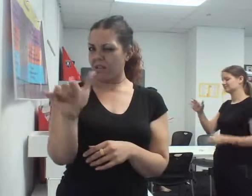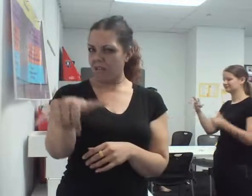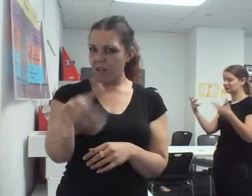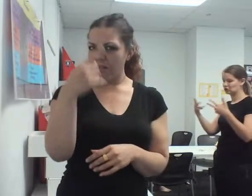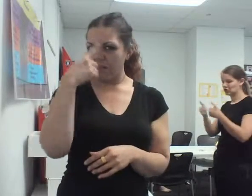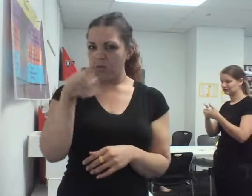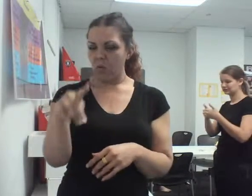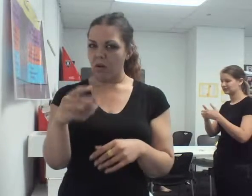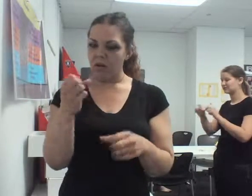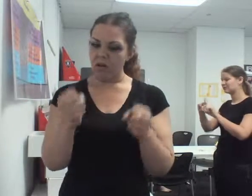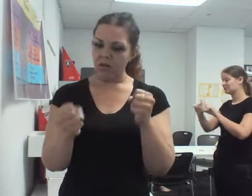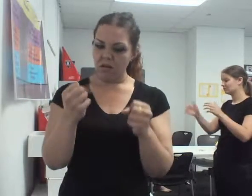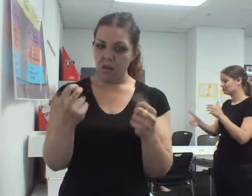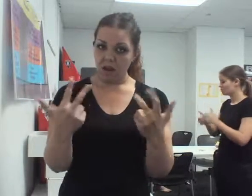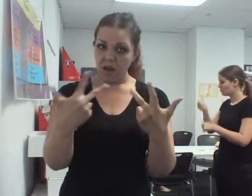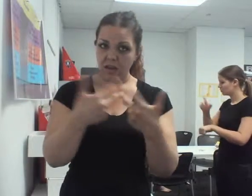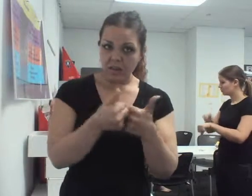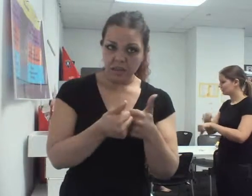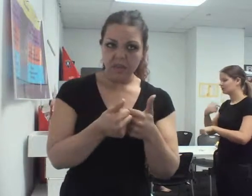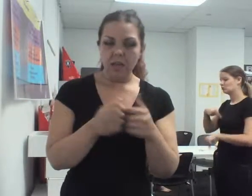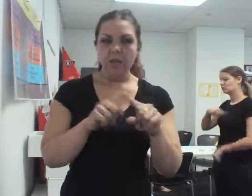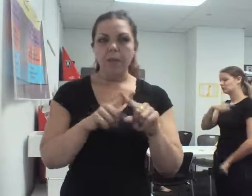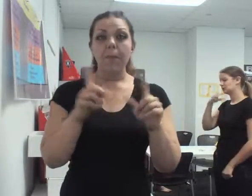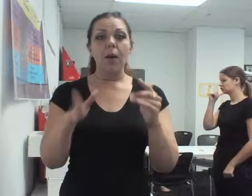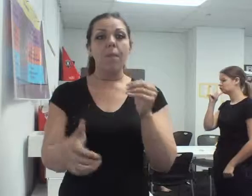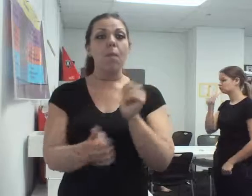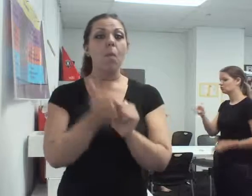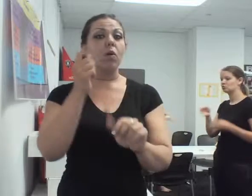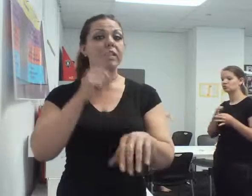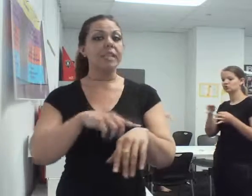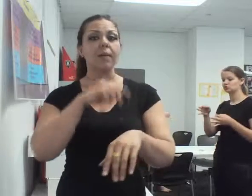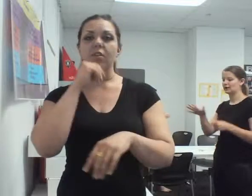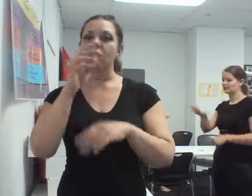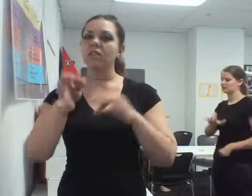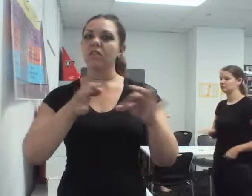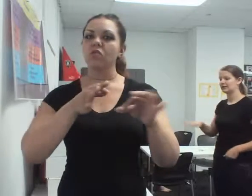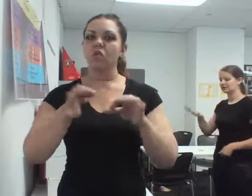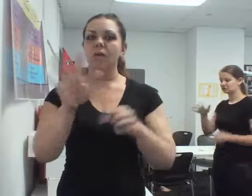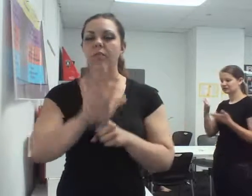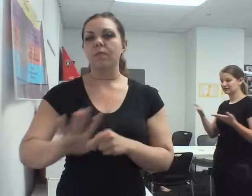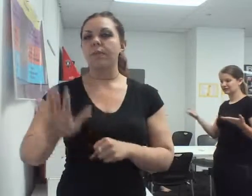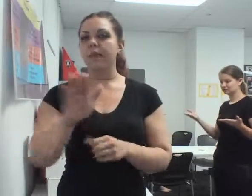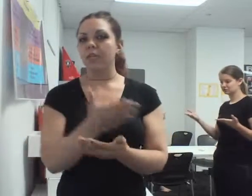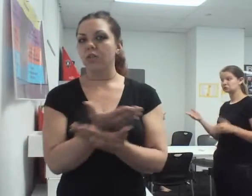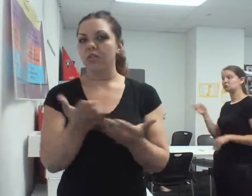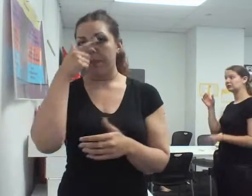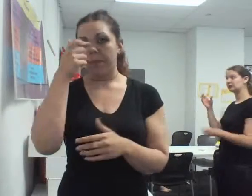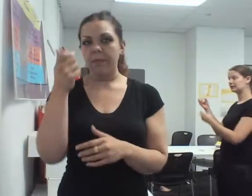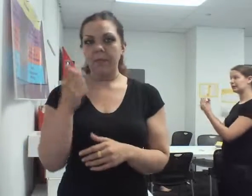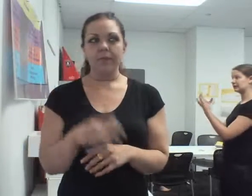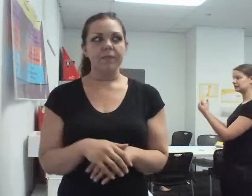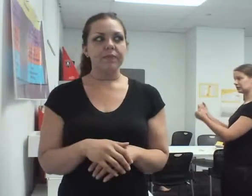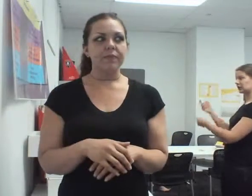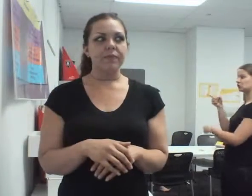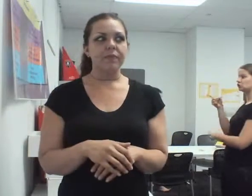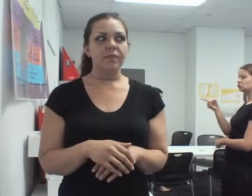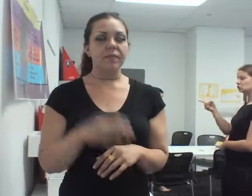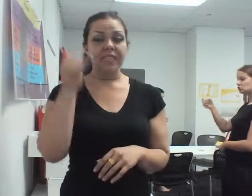we don't describe spatial stuff. So just because you see it in ASL doesn't mean that you have to start telling me